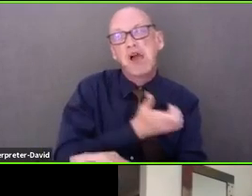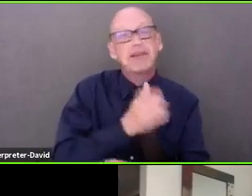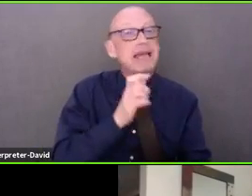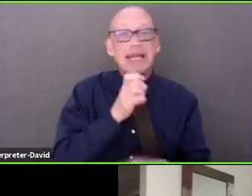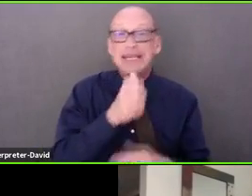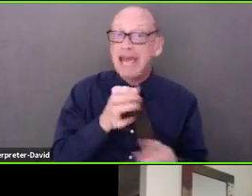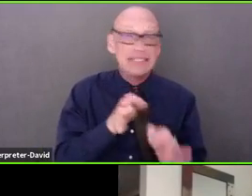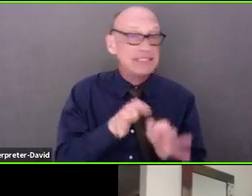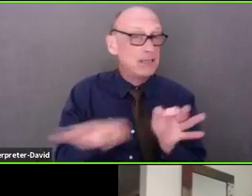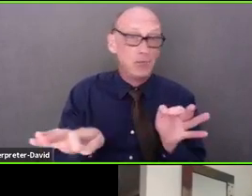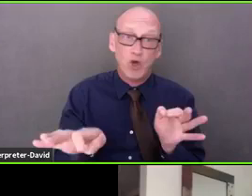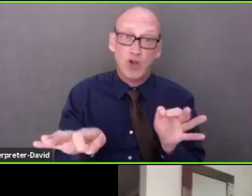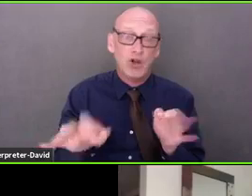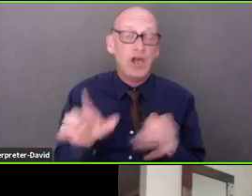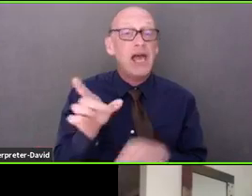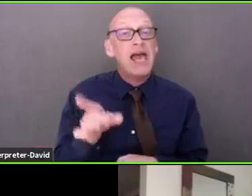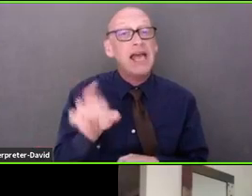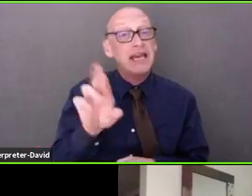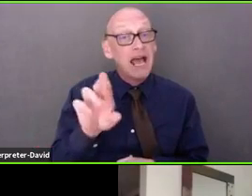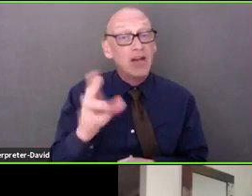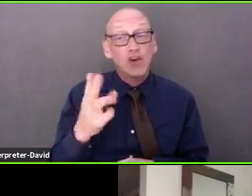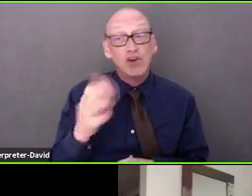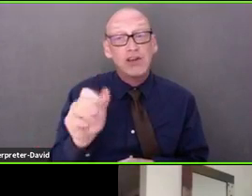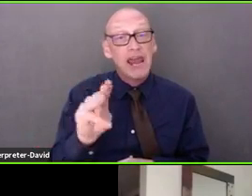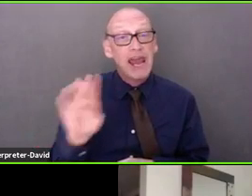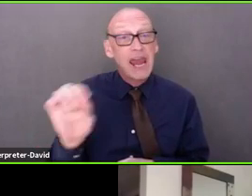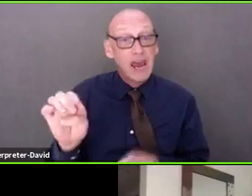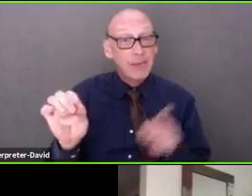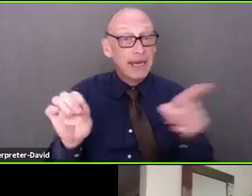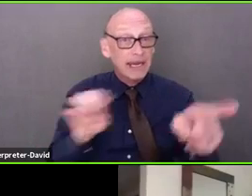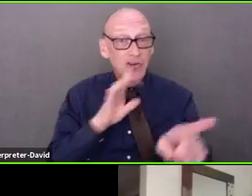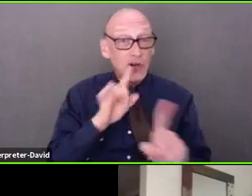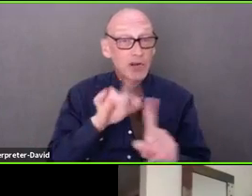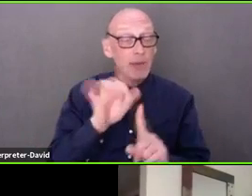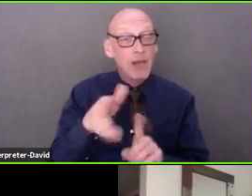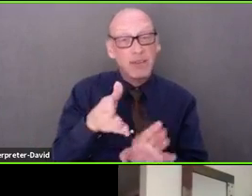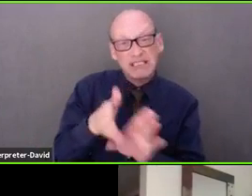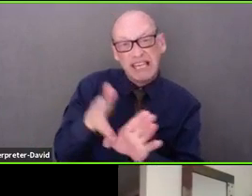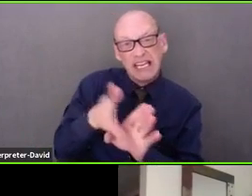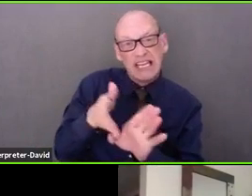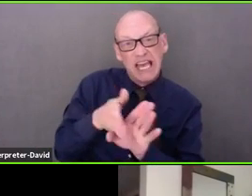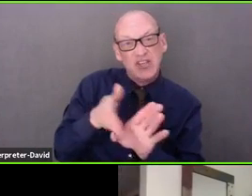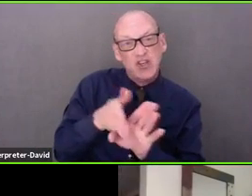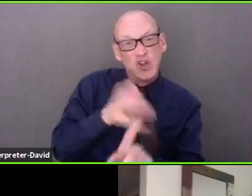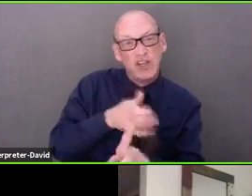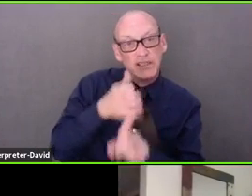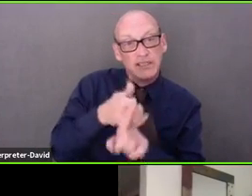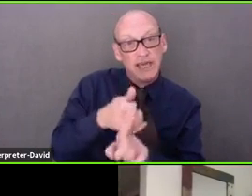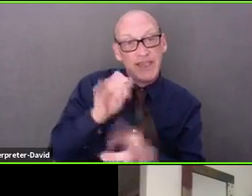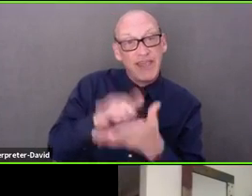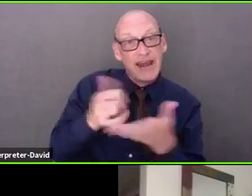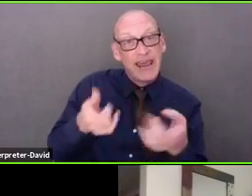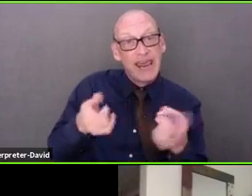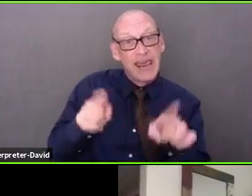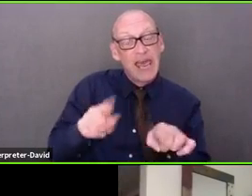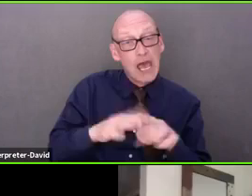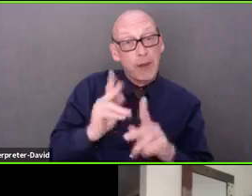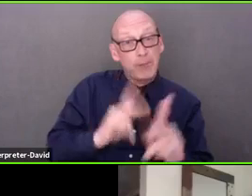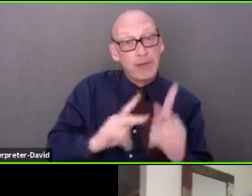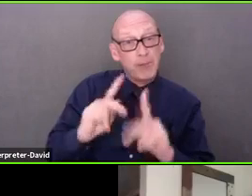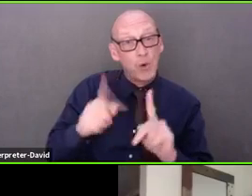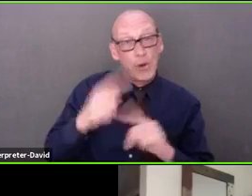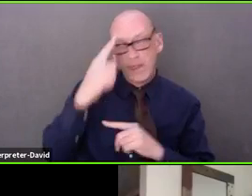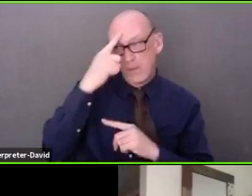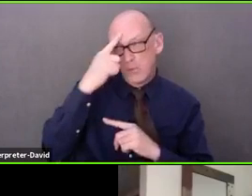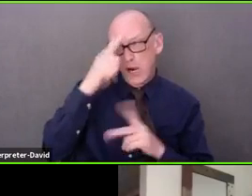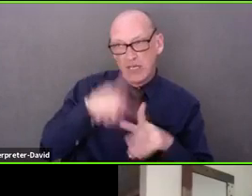that simple. Dr. Hammy touched on the psychological impact it has on people when the brain starts